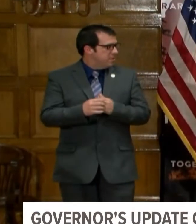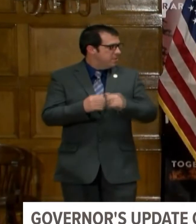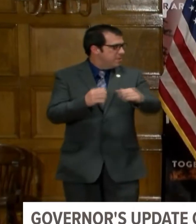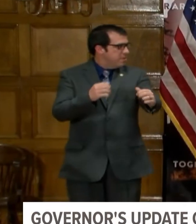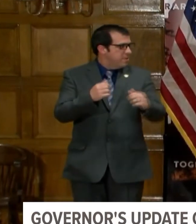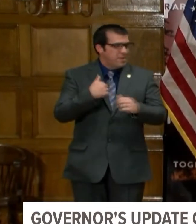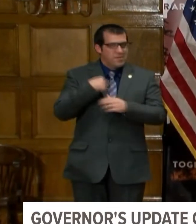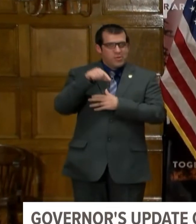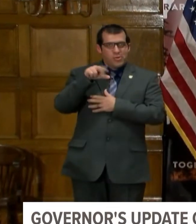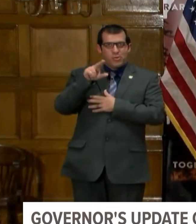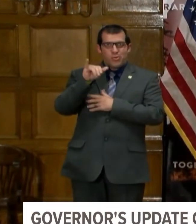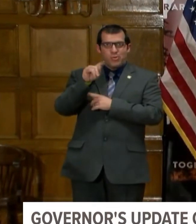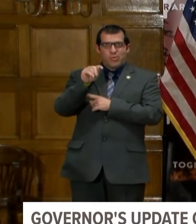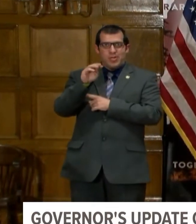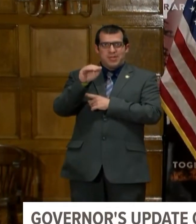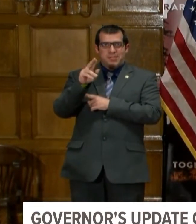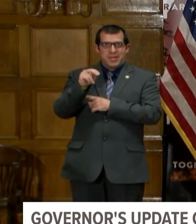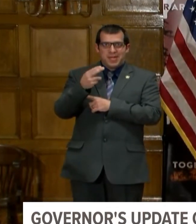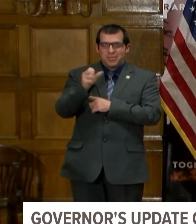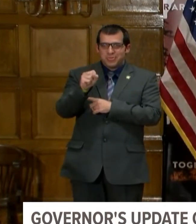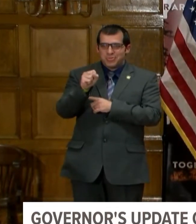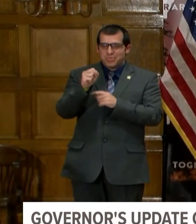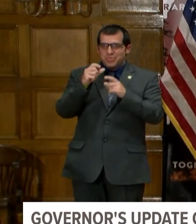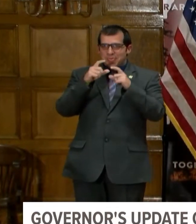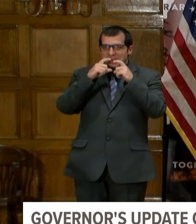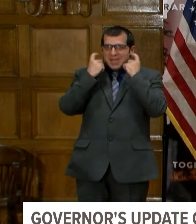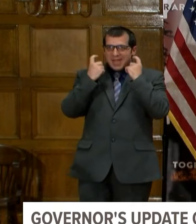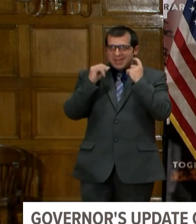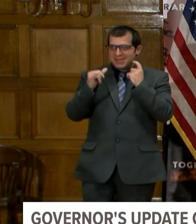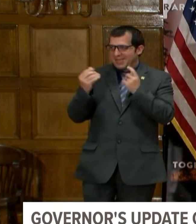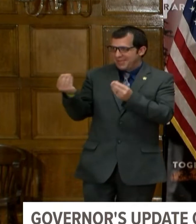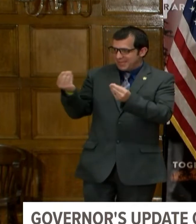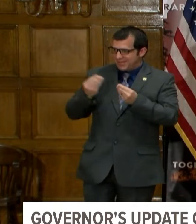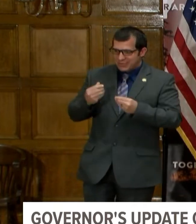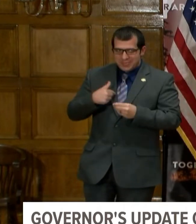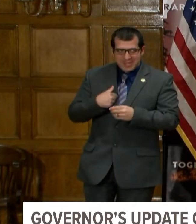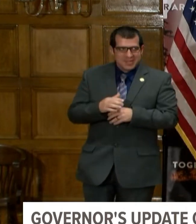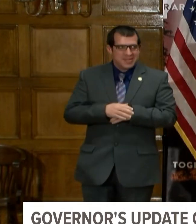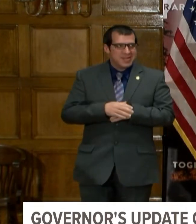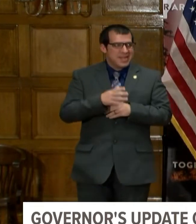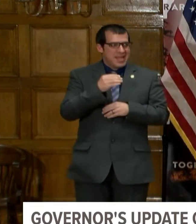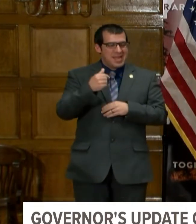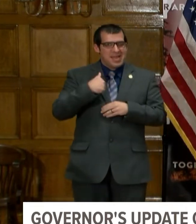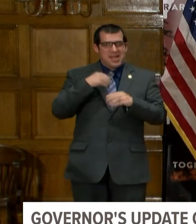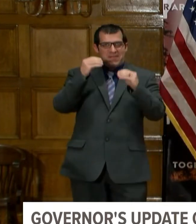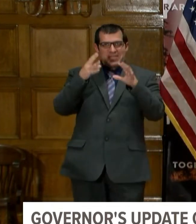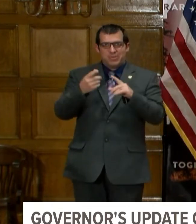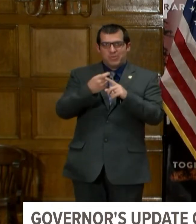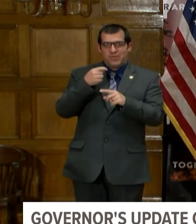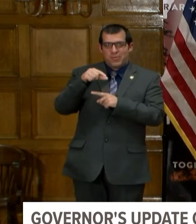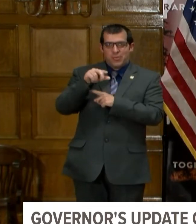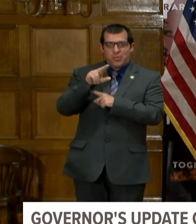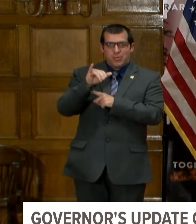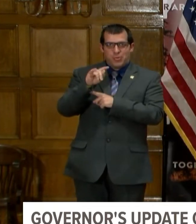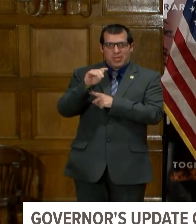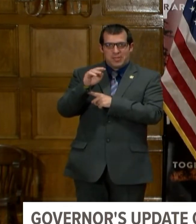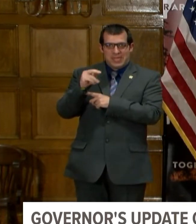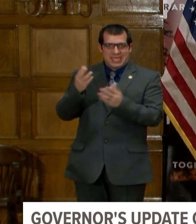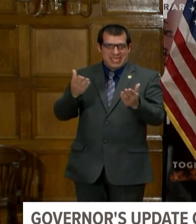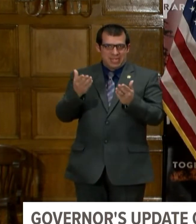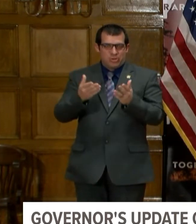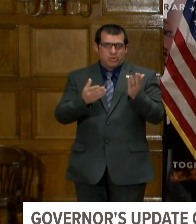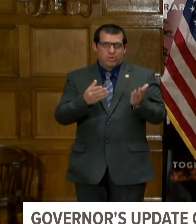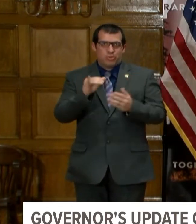High school mass today that was provided to me. We also have a teacher from Quitman here today,